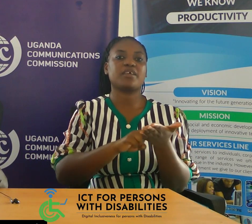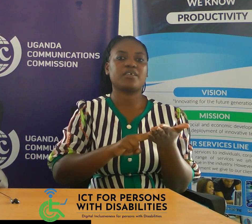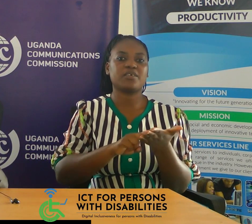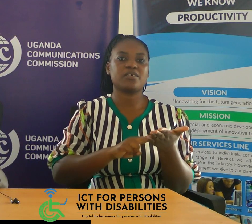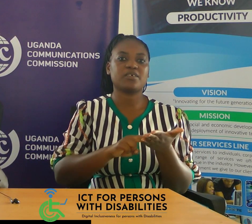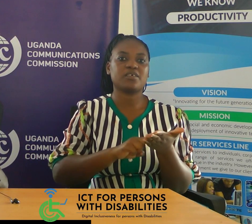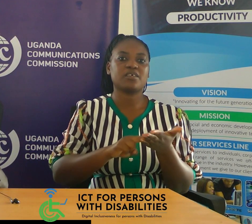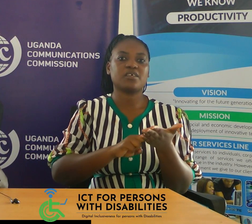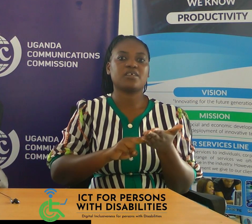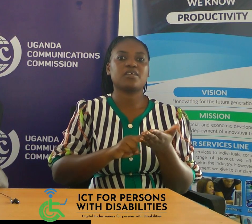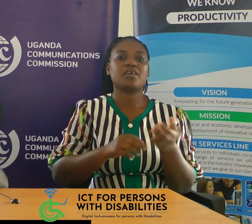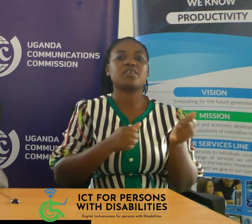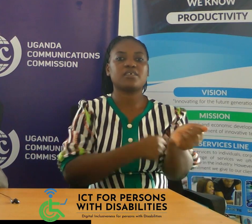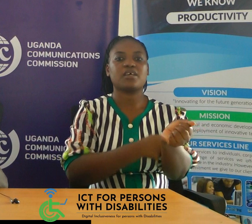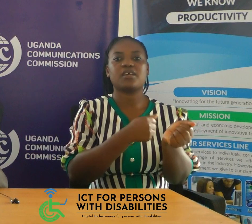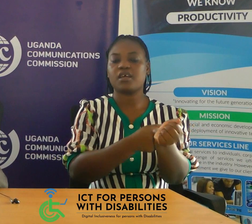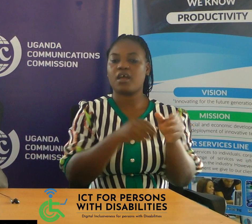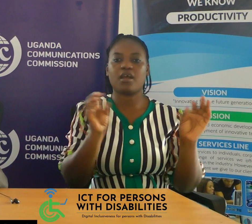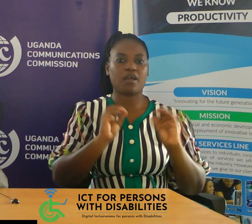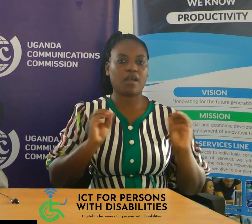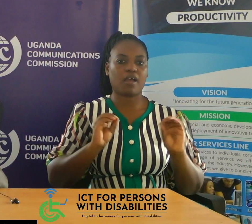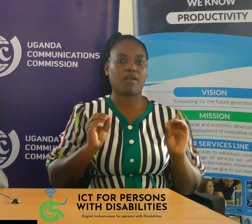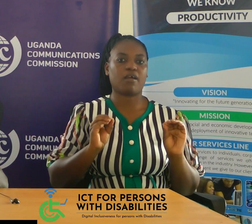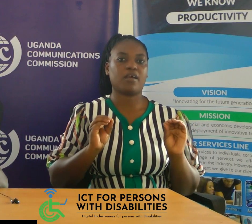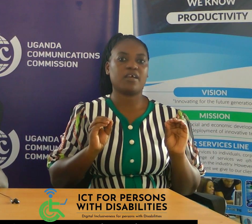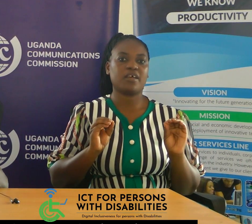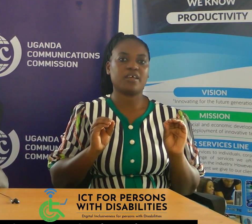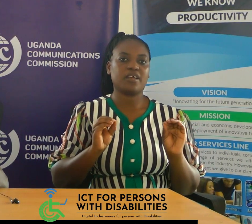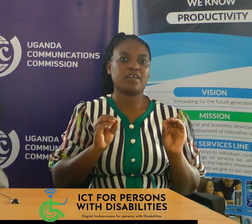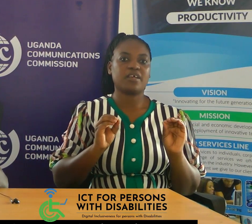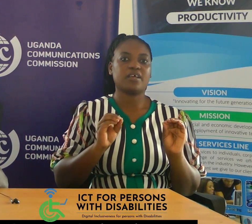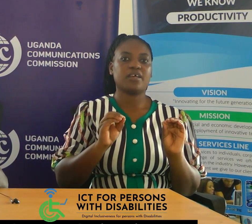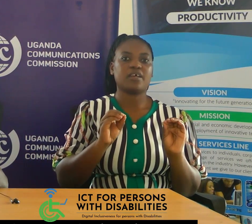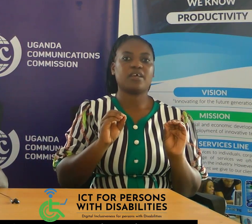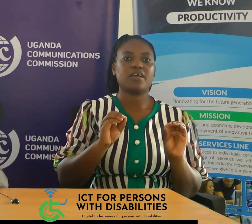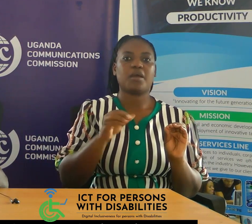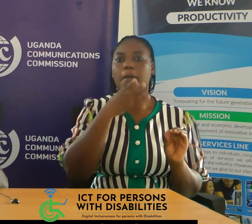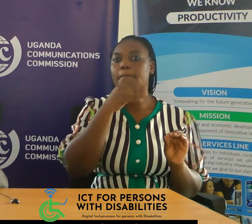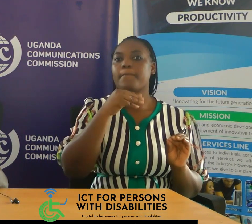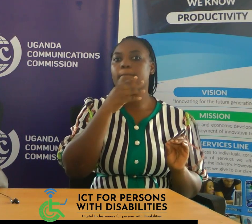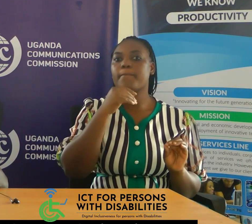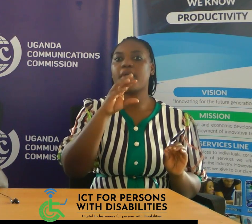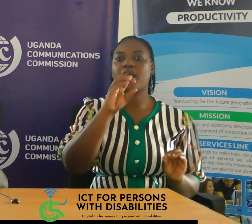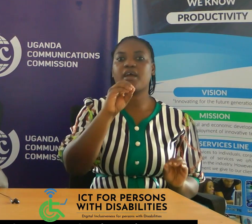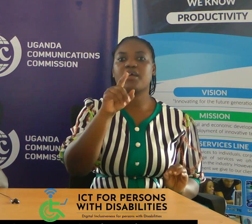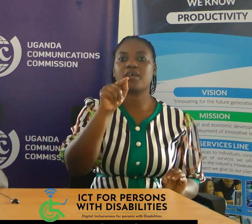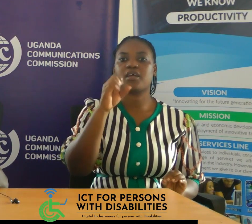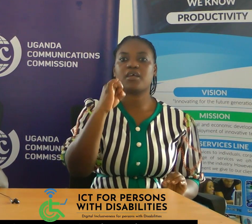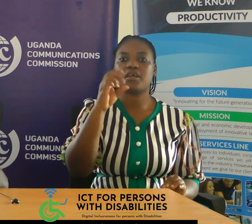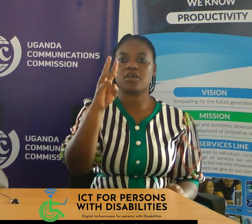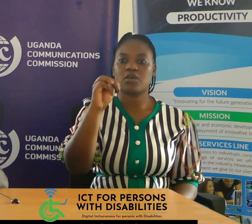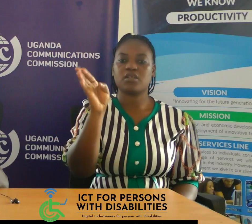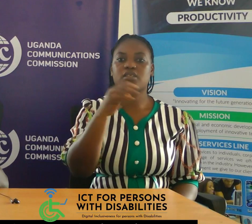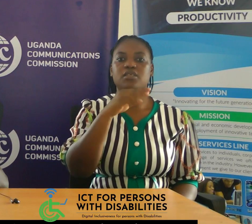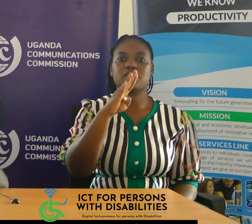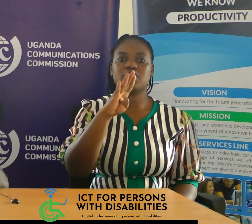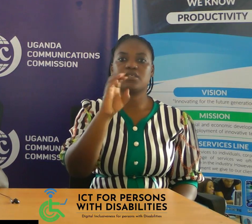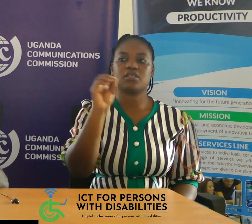use it without our support. Yeah, Mr. Otim, John Bosco is the one who is going